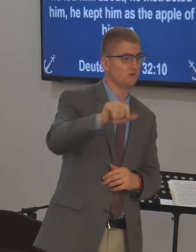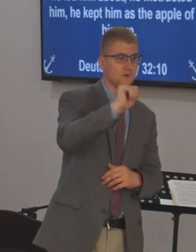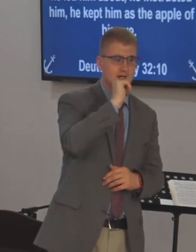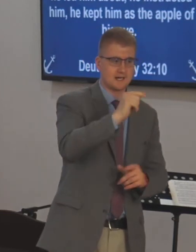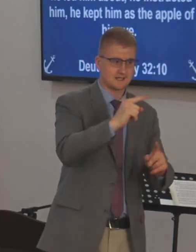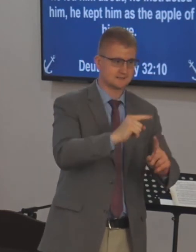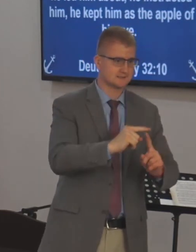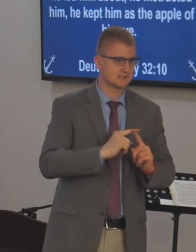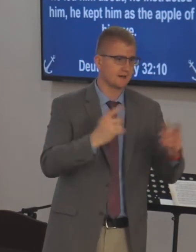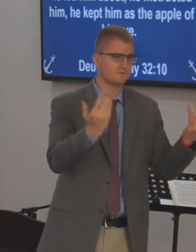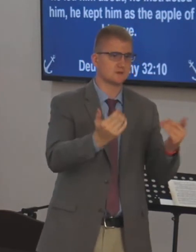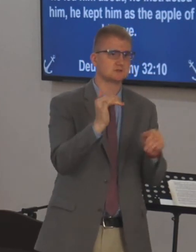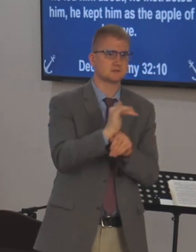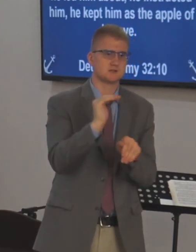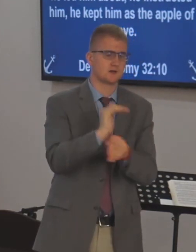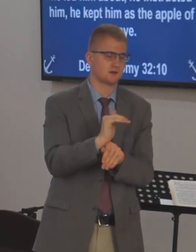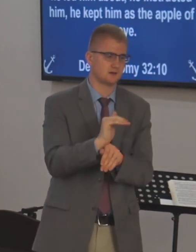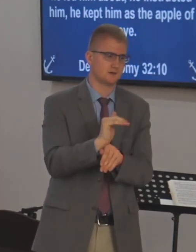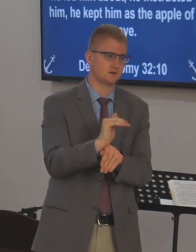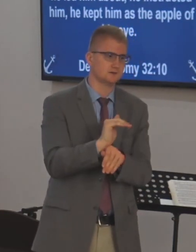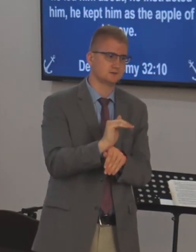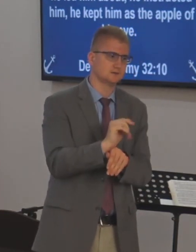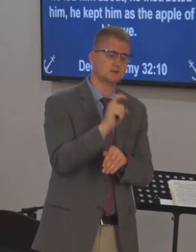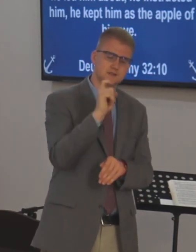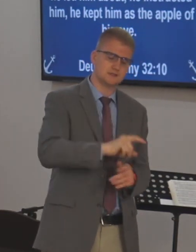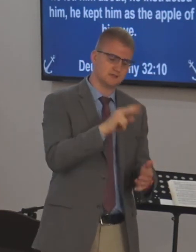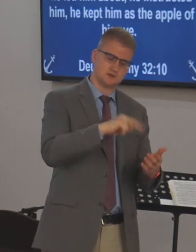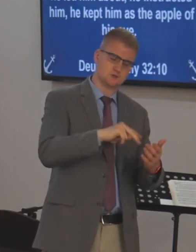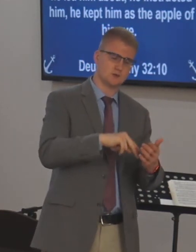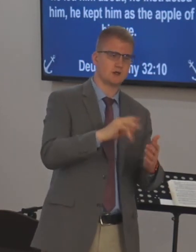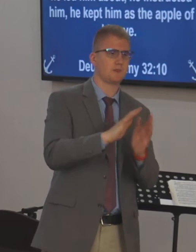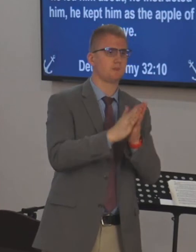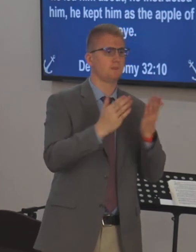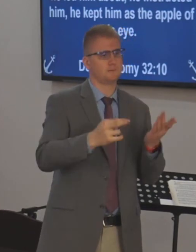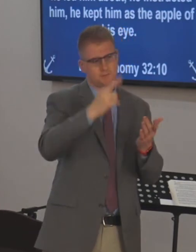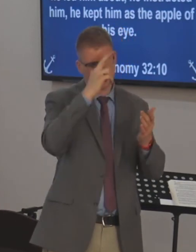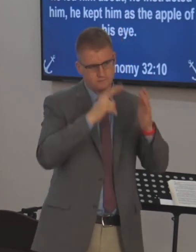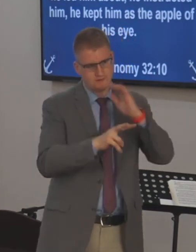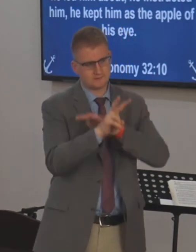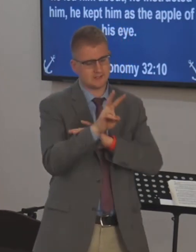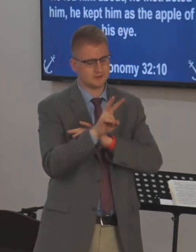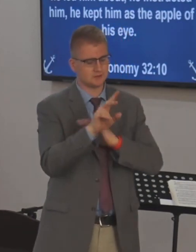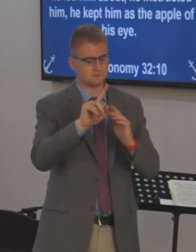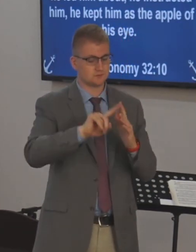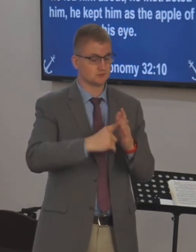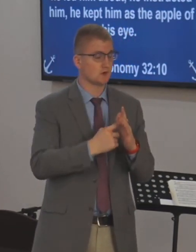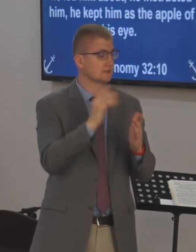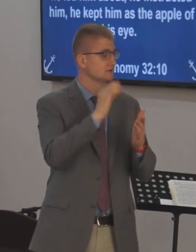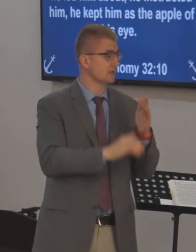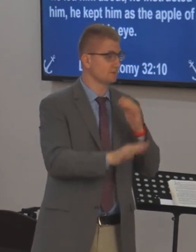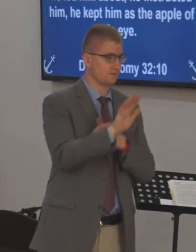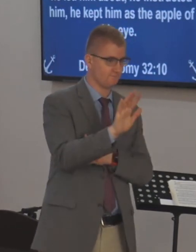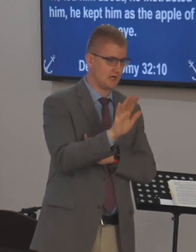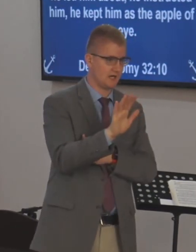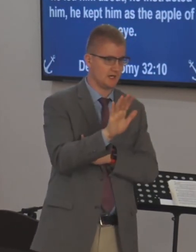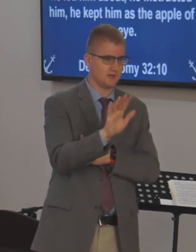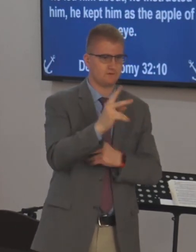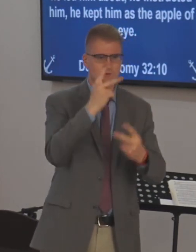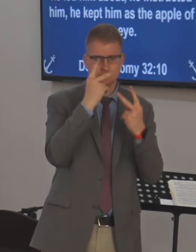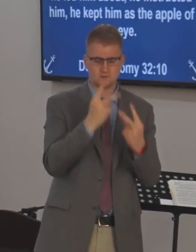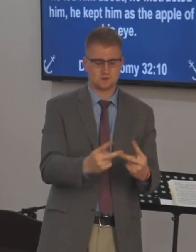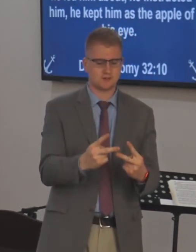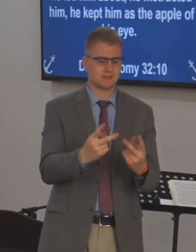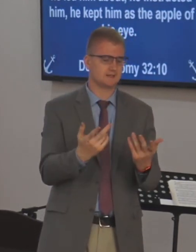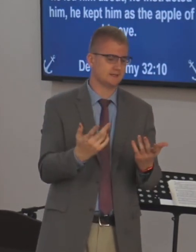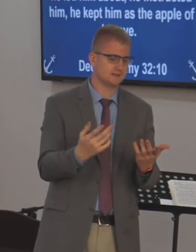accepted the Lord as your Savior, you ought to read the book of Revelations. Start with chapter 5. And you look at the tribulation